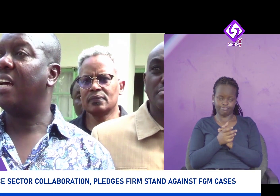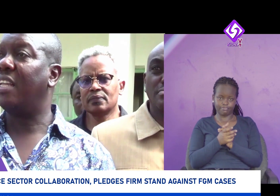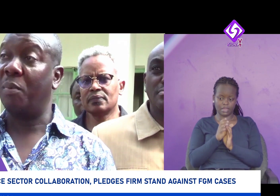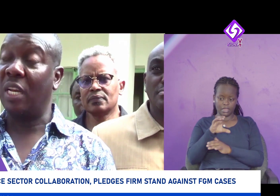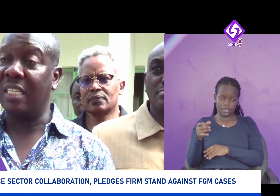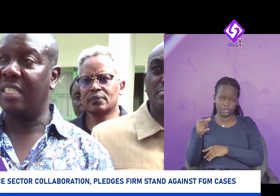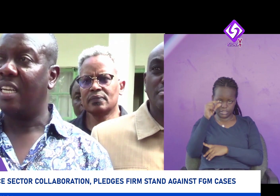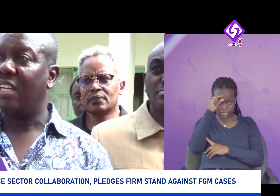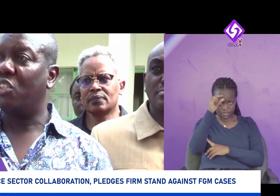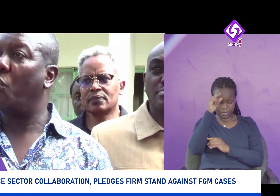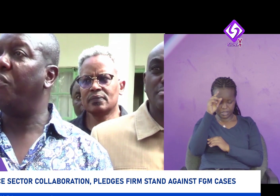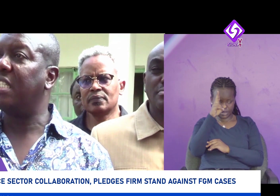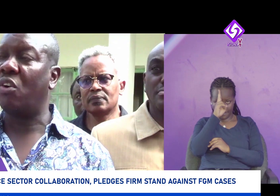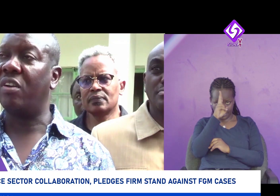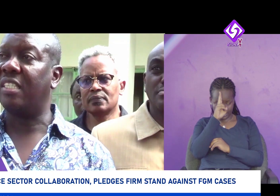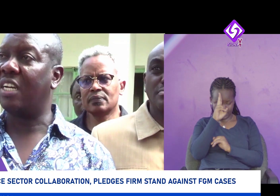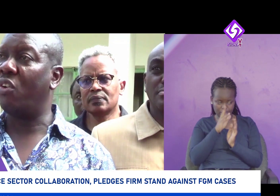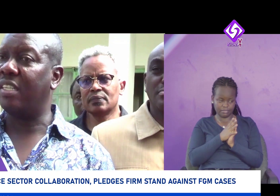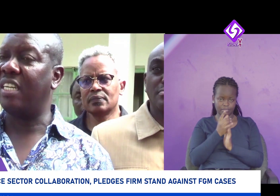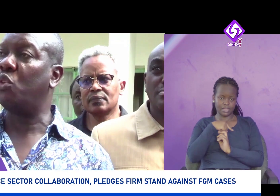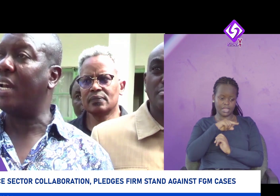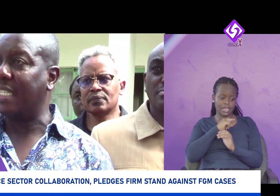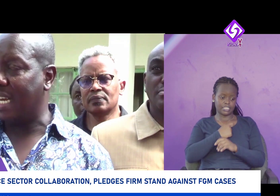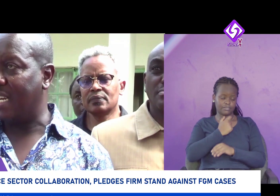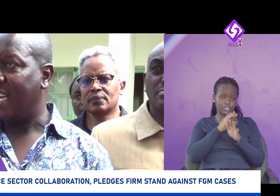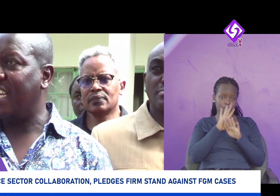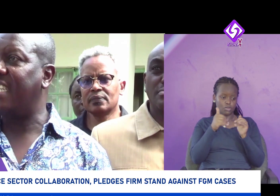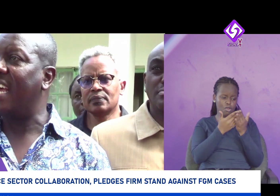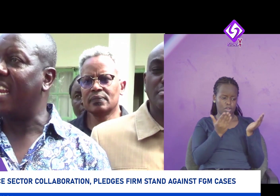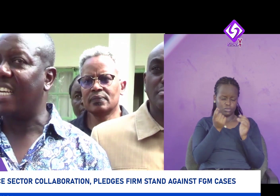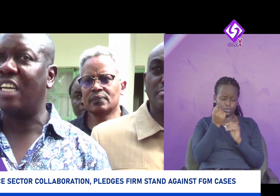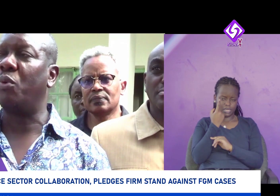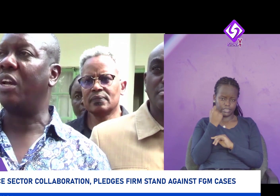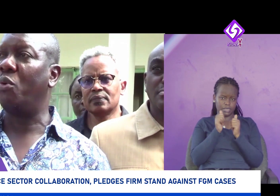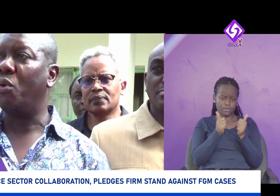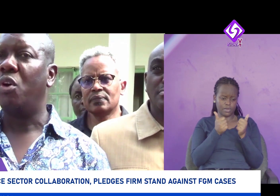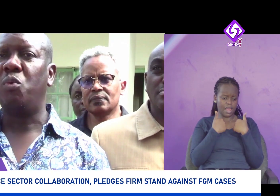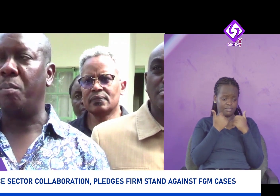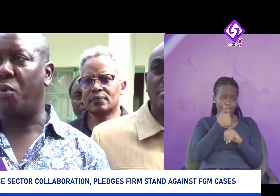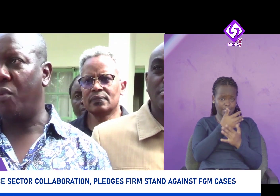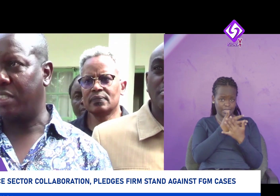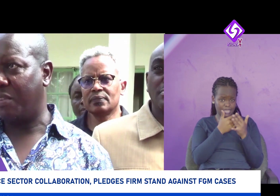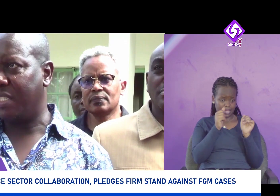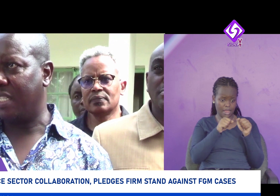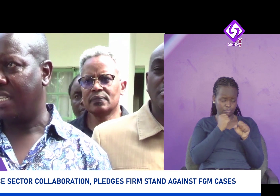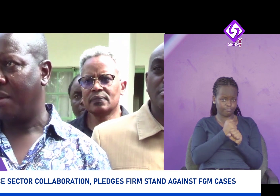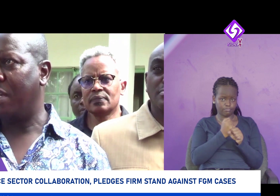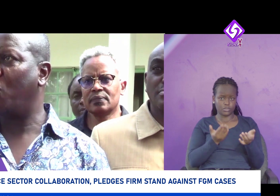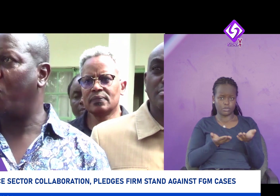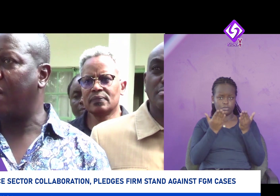the police. So we visit all the stakeholders just to understand, is there anything that we can do to improve our services? But so far,